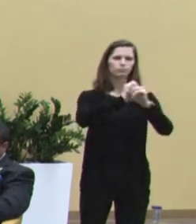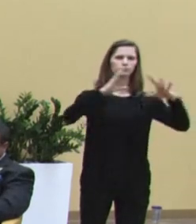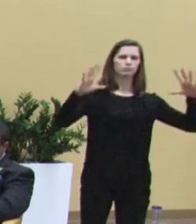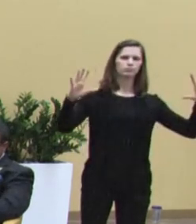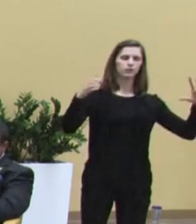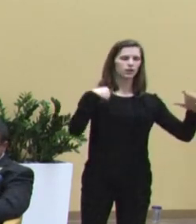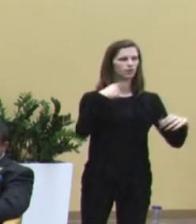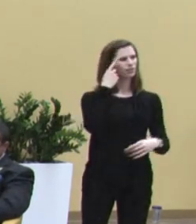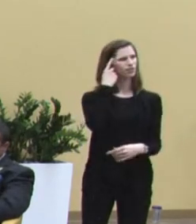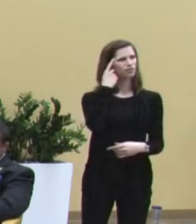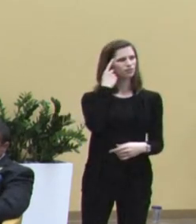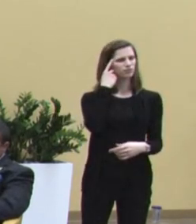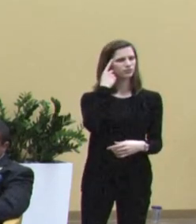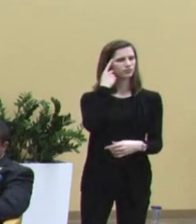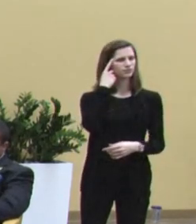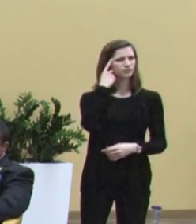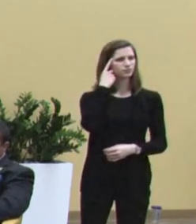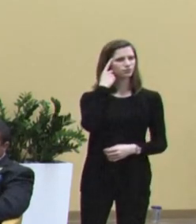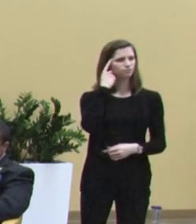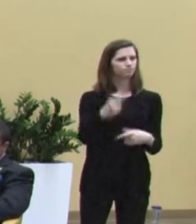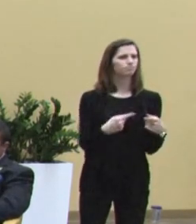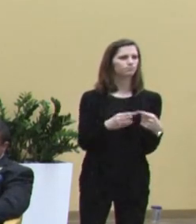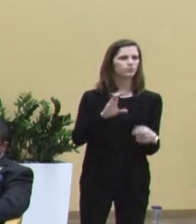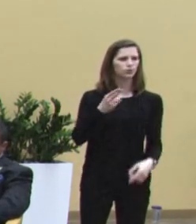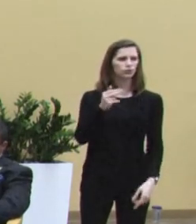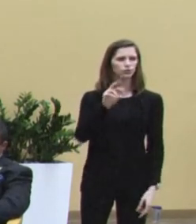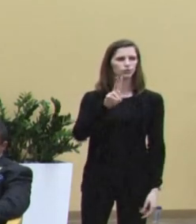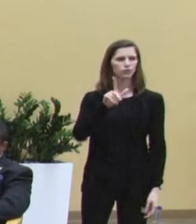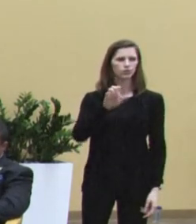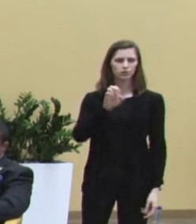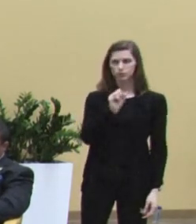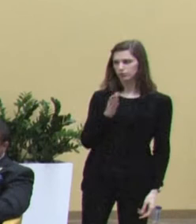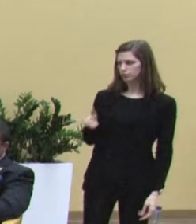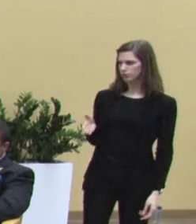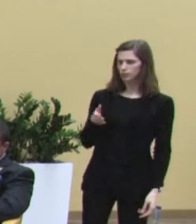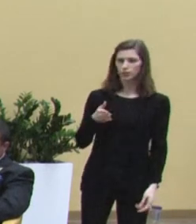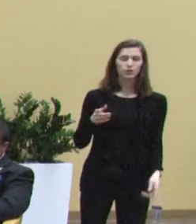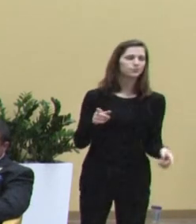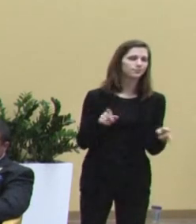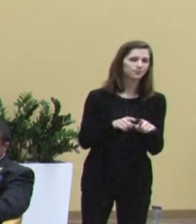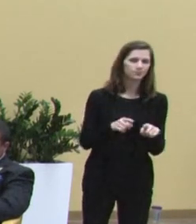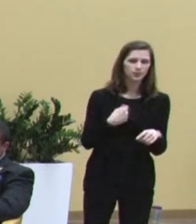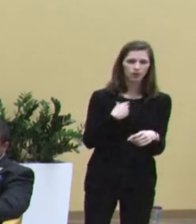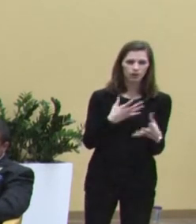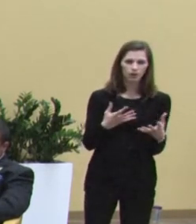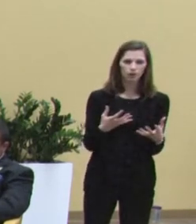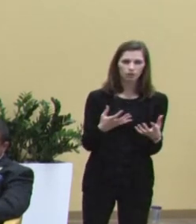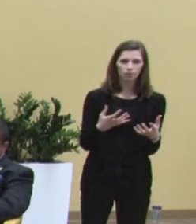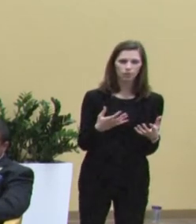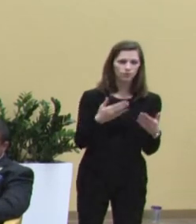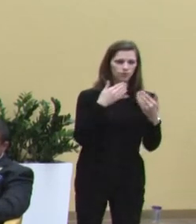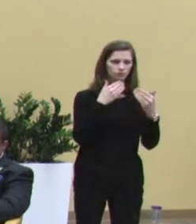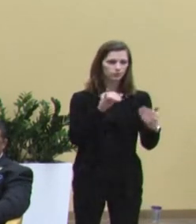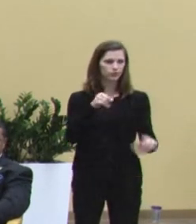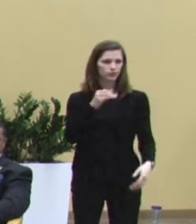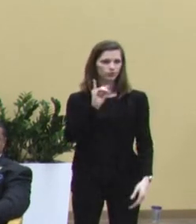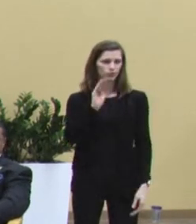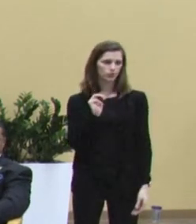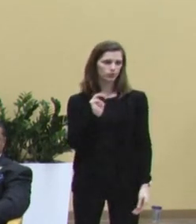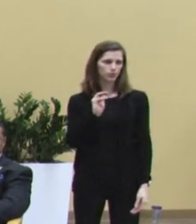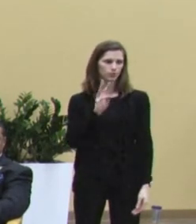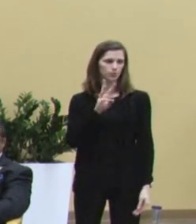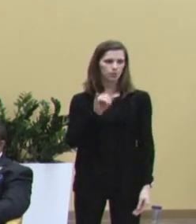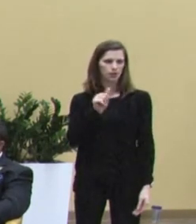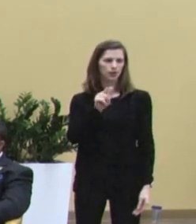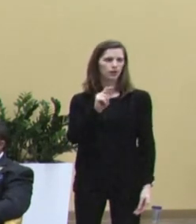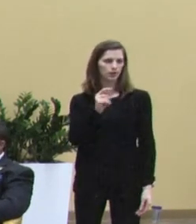I was actually thinking about when Charles and let me acknowledge Mr. Jim Wyatt. Mr. Jim Wyatt was